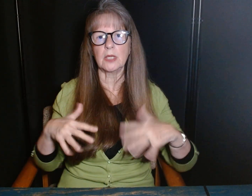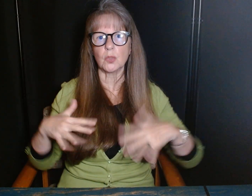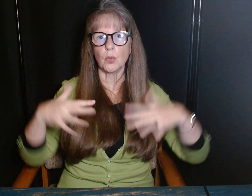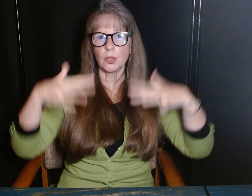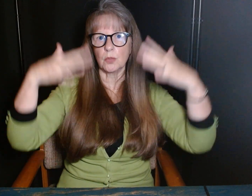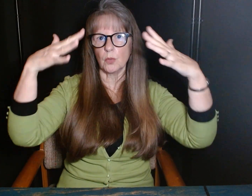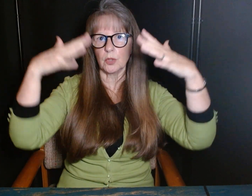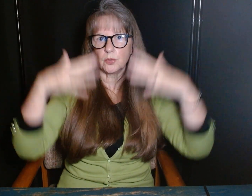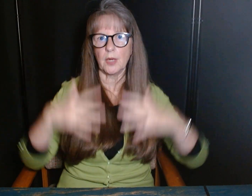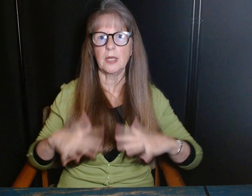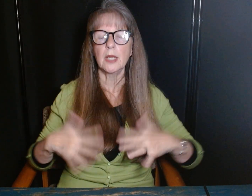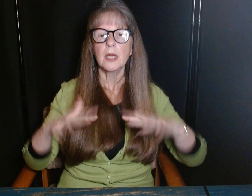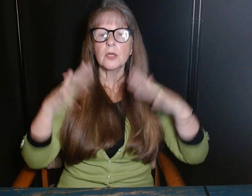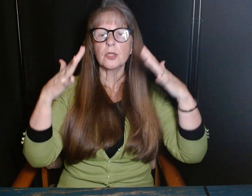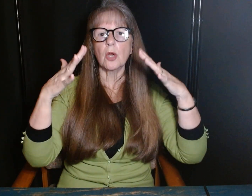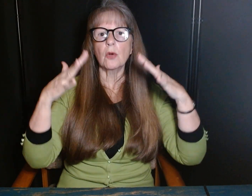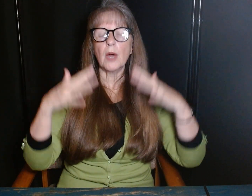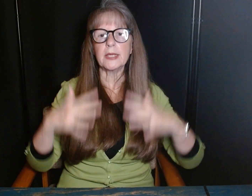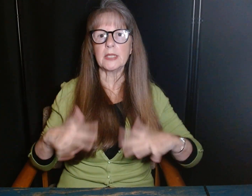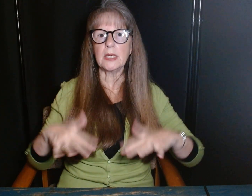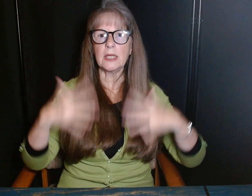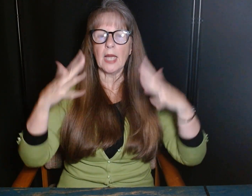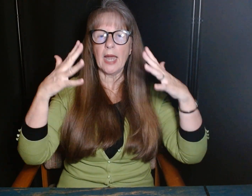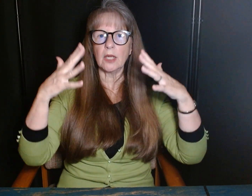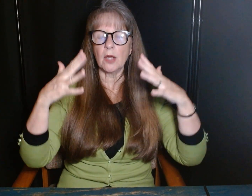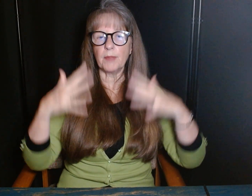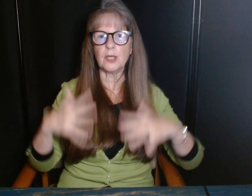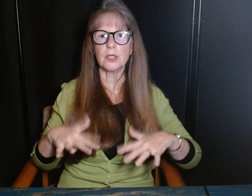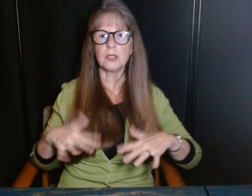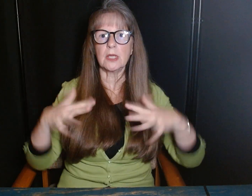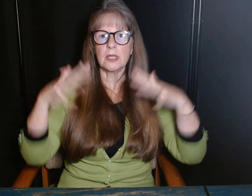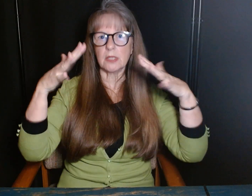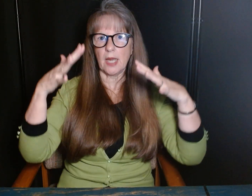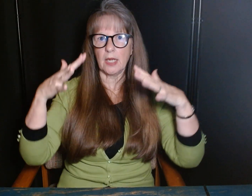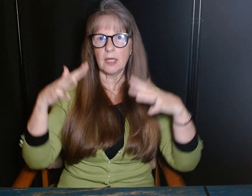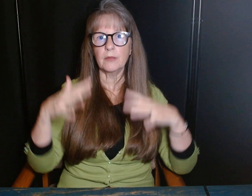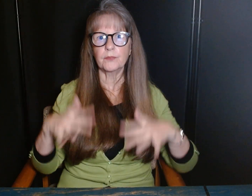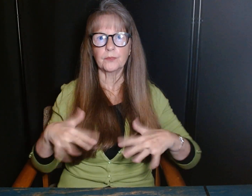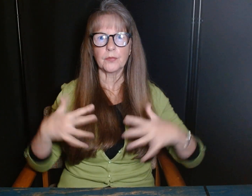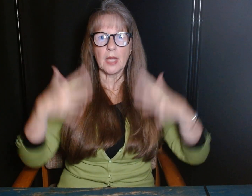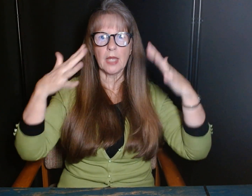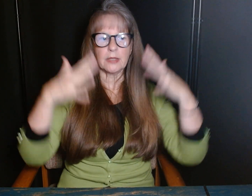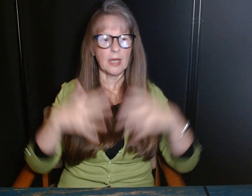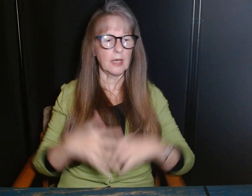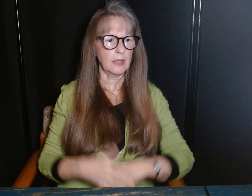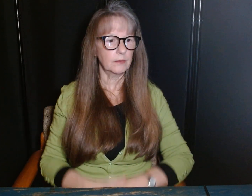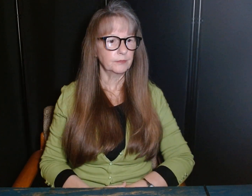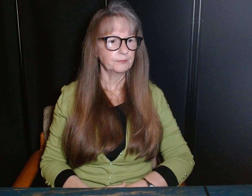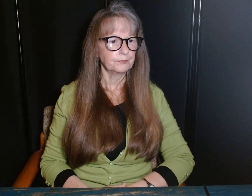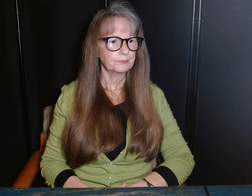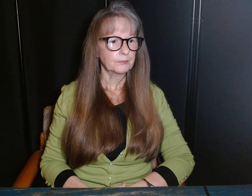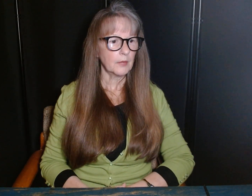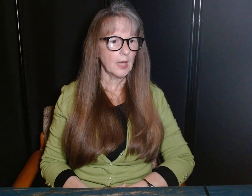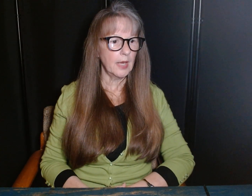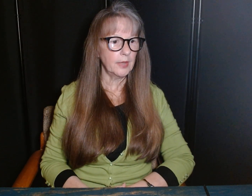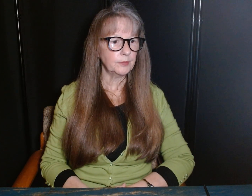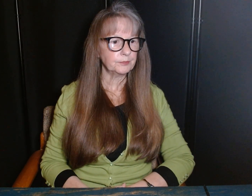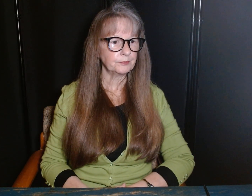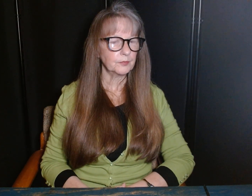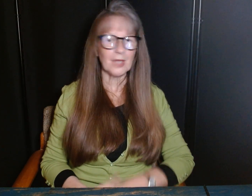worse and worse, right? So I had a lot of patients that did anxiety. That's a